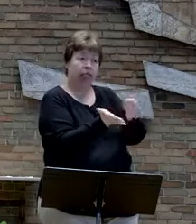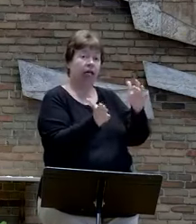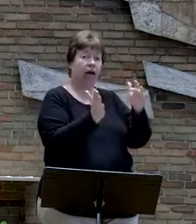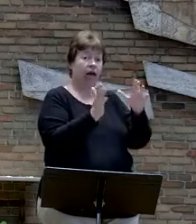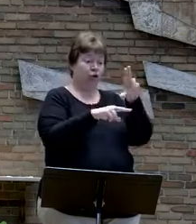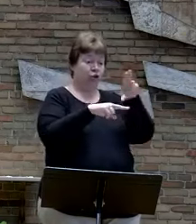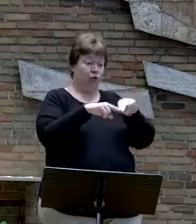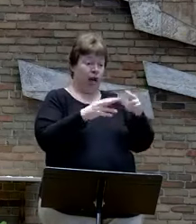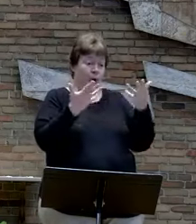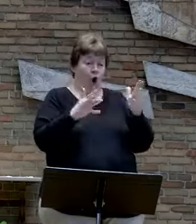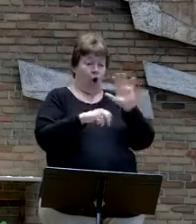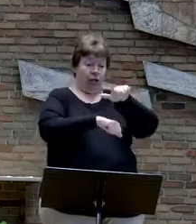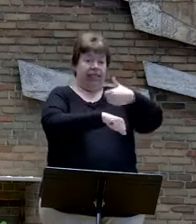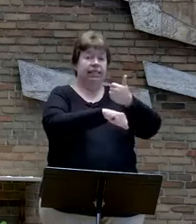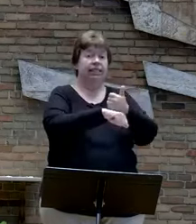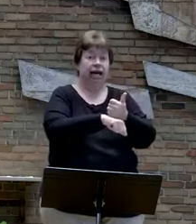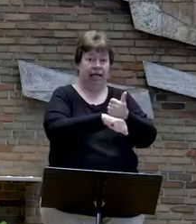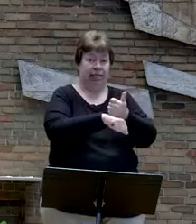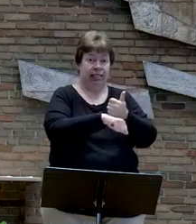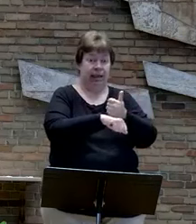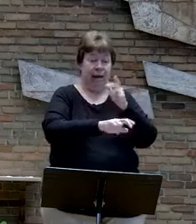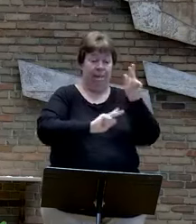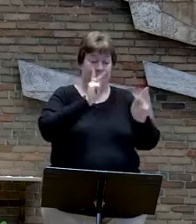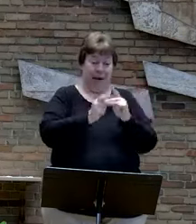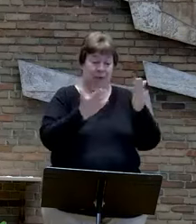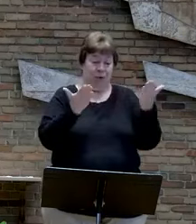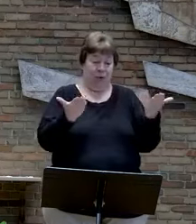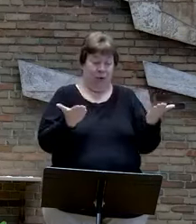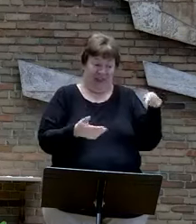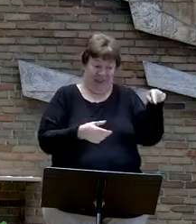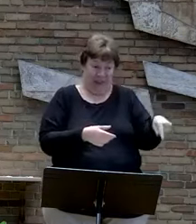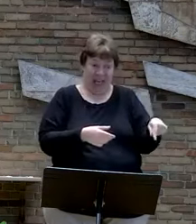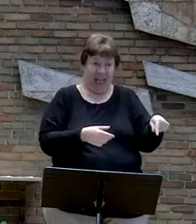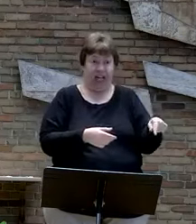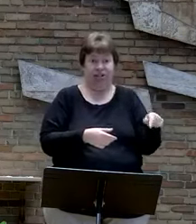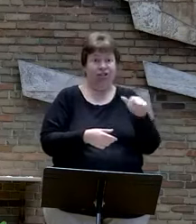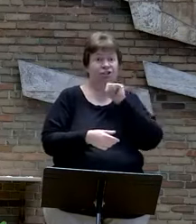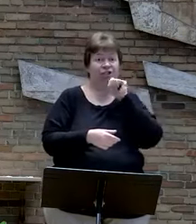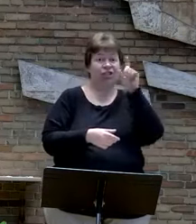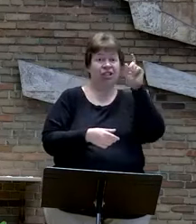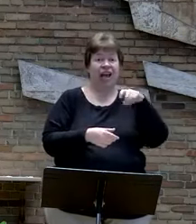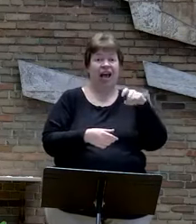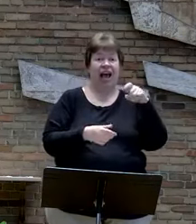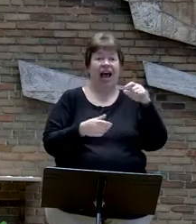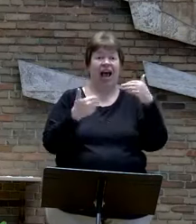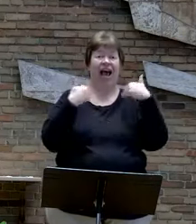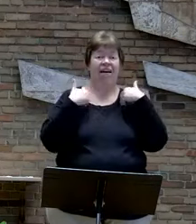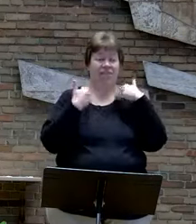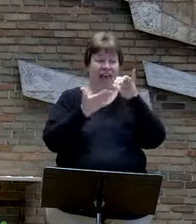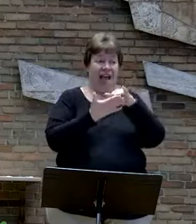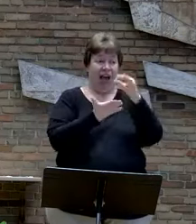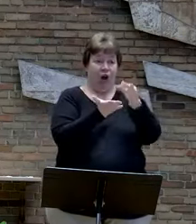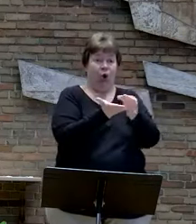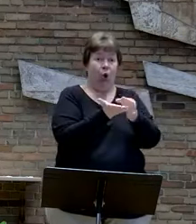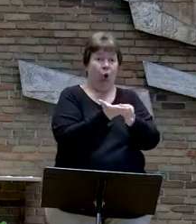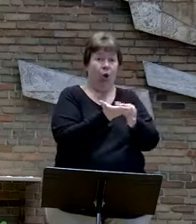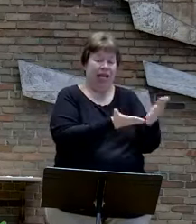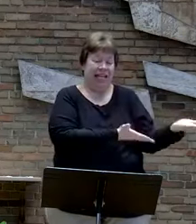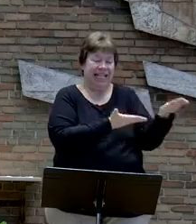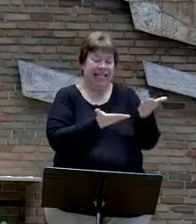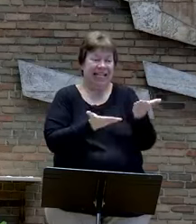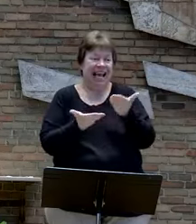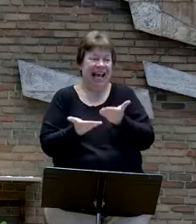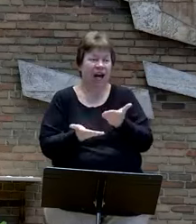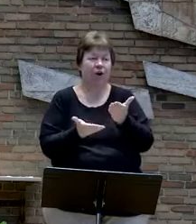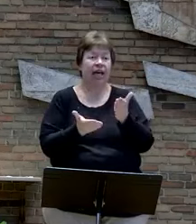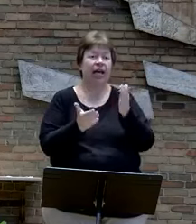already set. Those who were present should not have even had the coin that Jesus requested. Carrying the